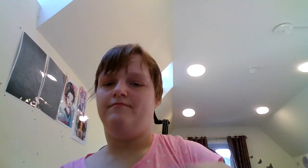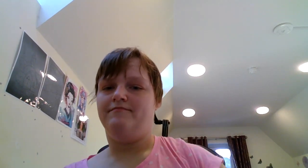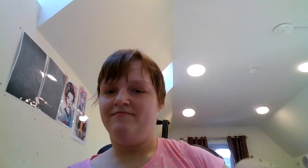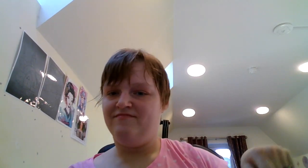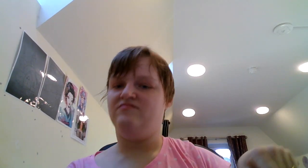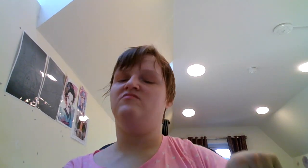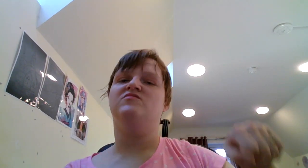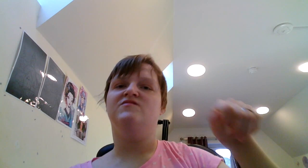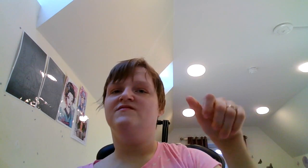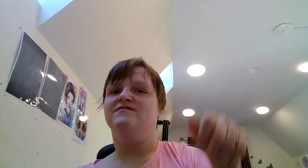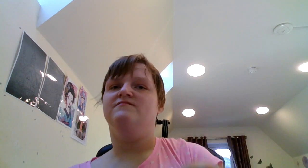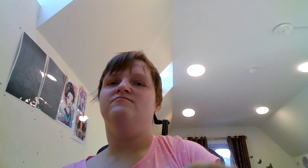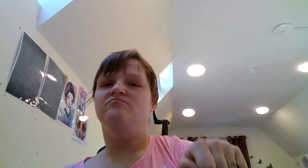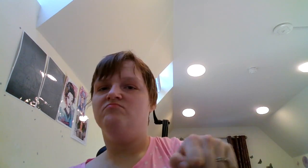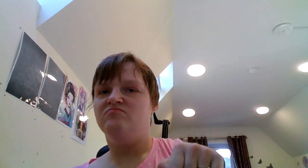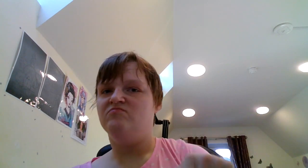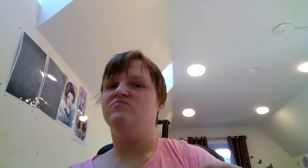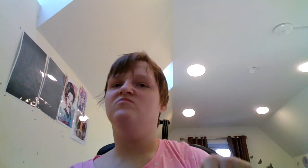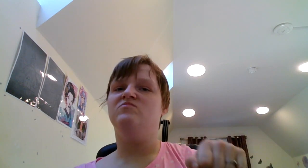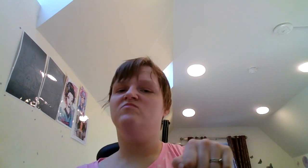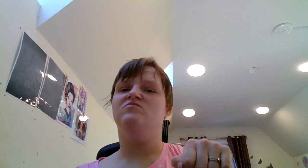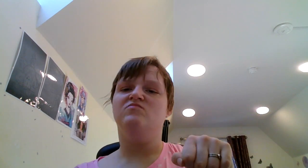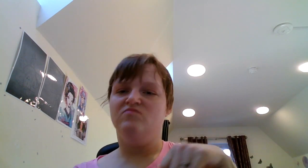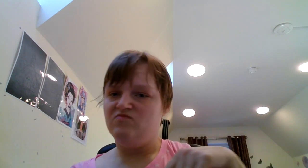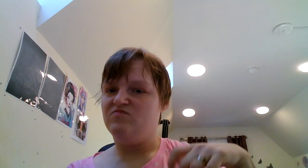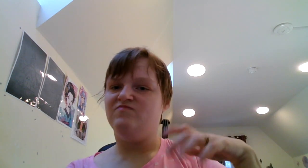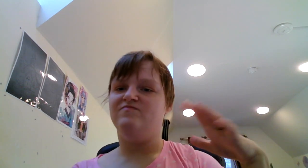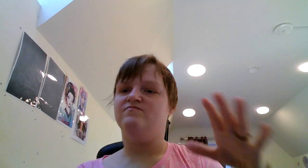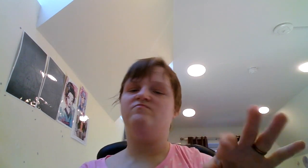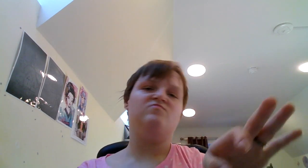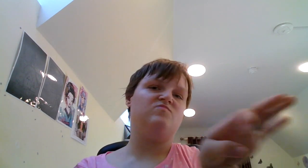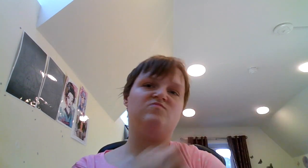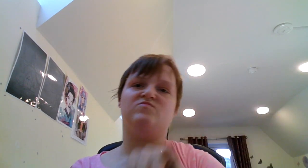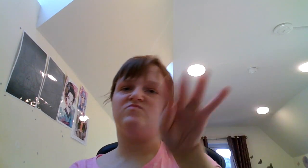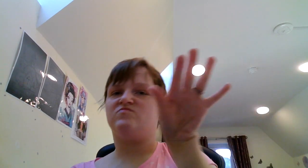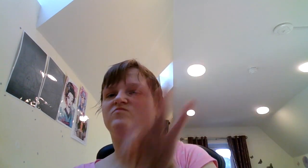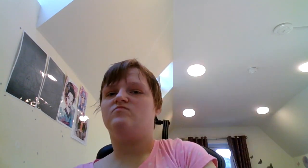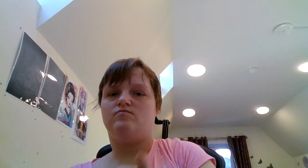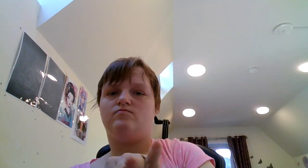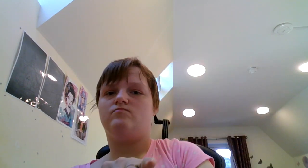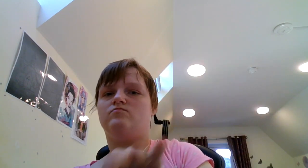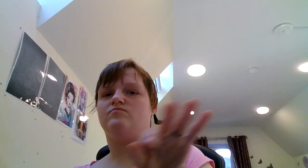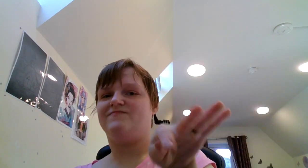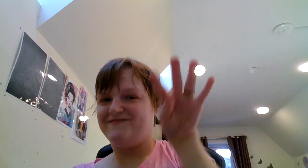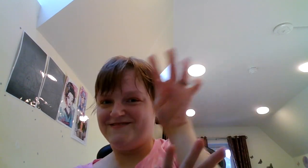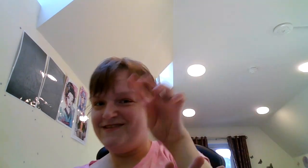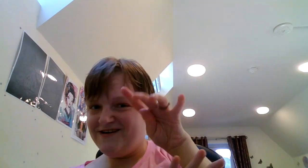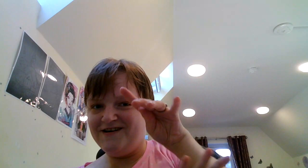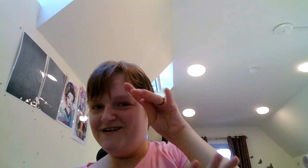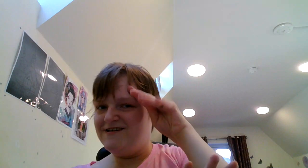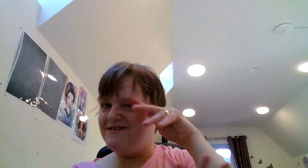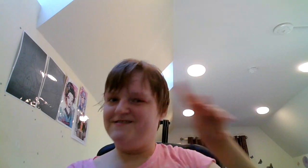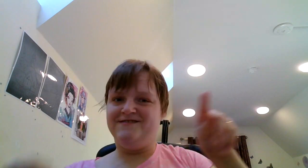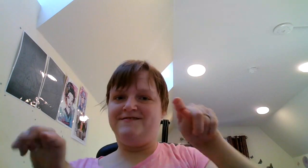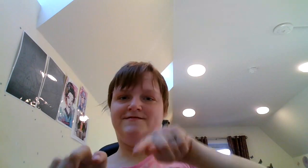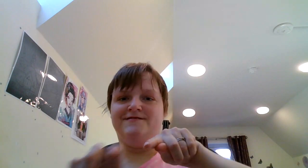intact. The 7th of November 1920, great minds come together. By